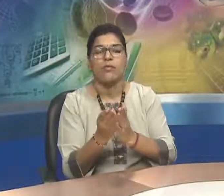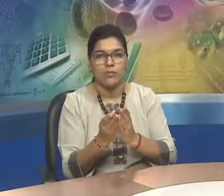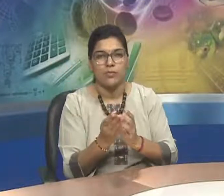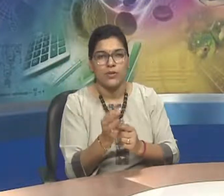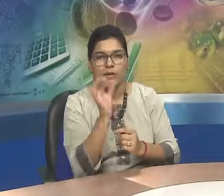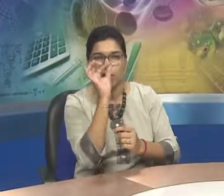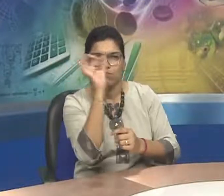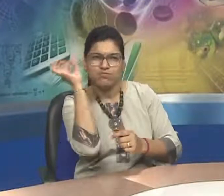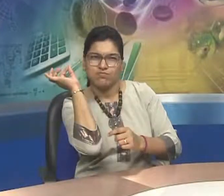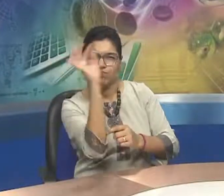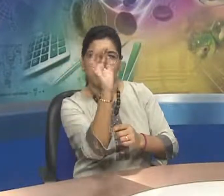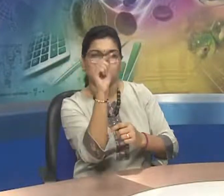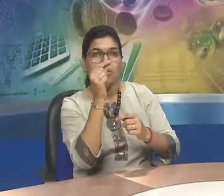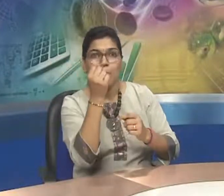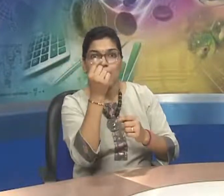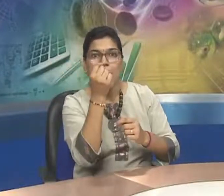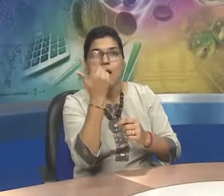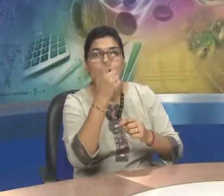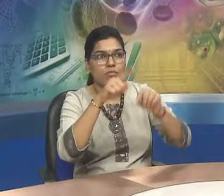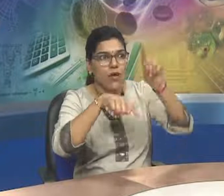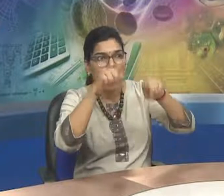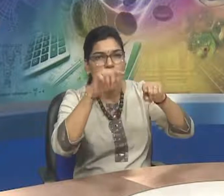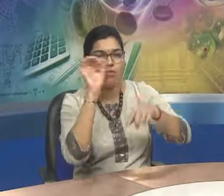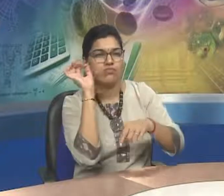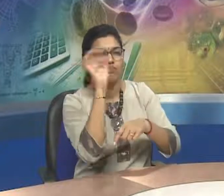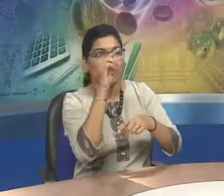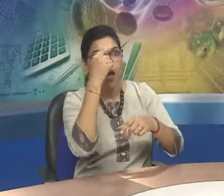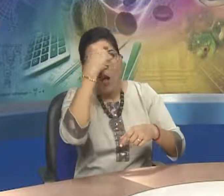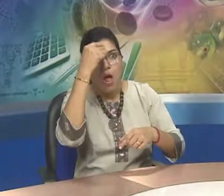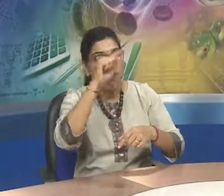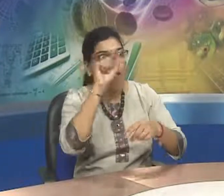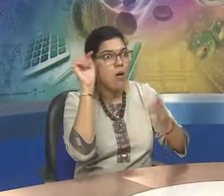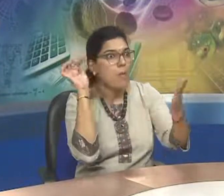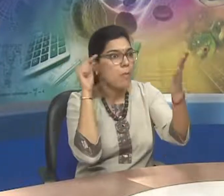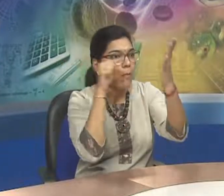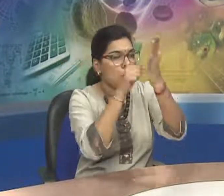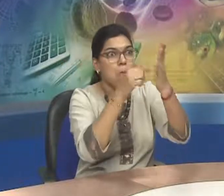rates for a particular image or particular picture,